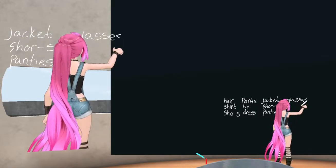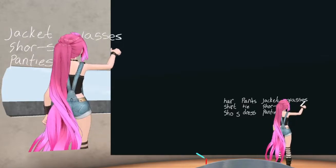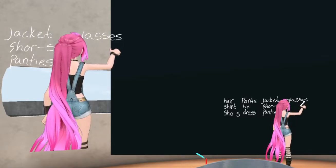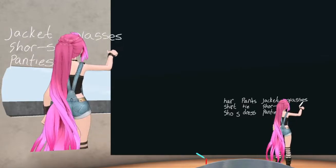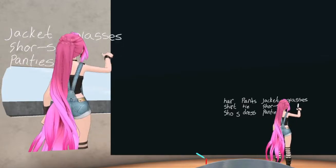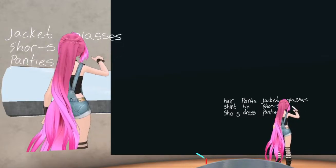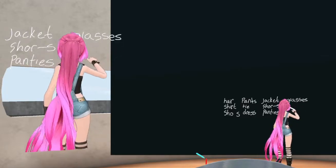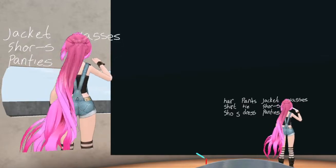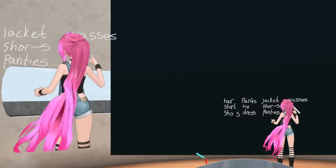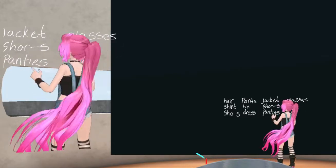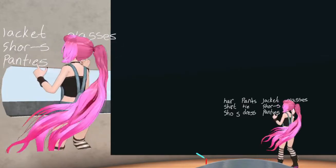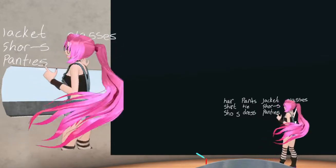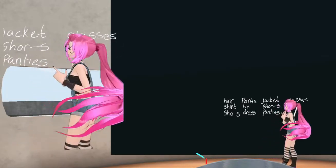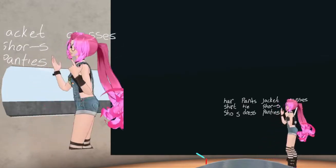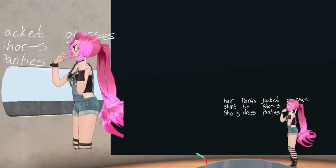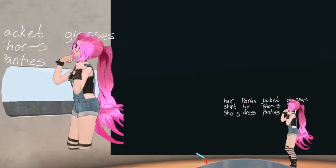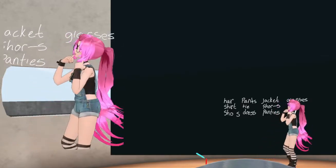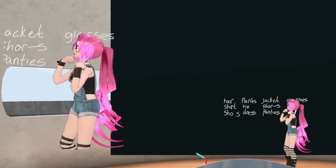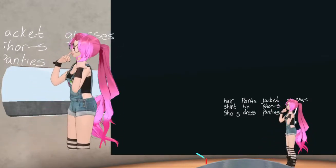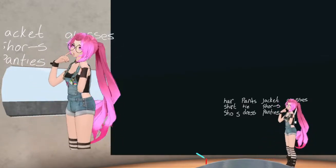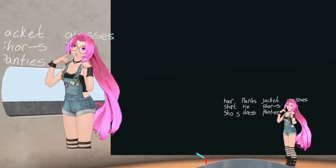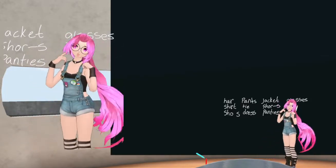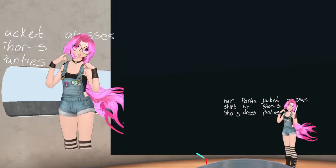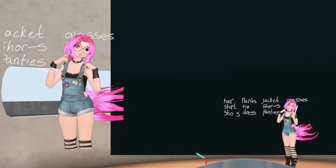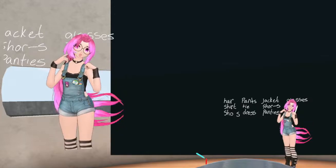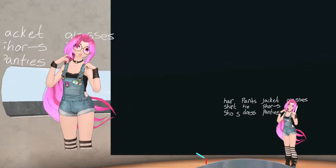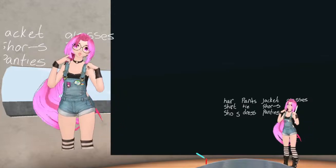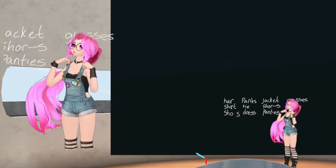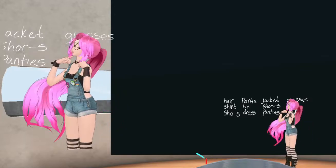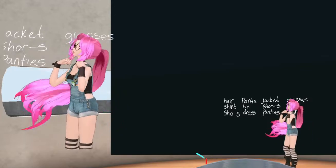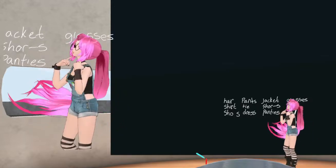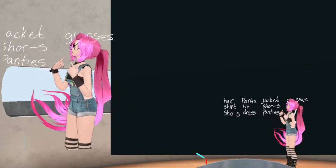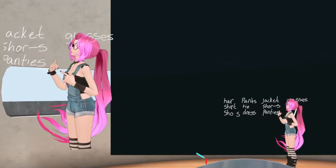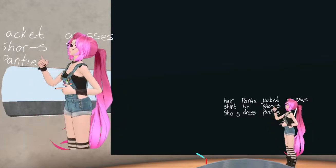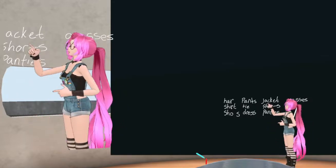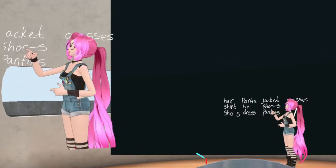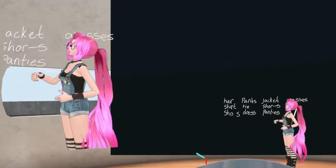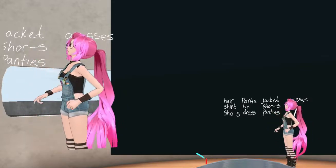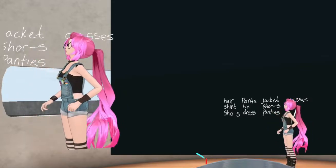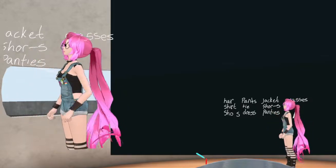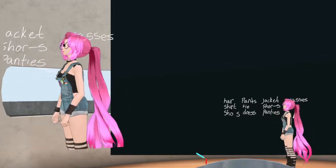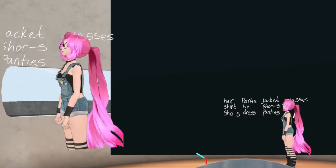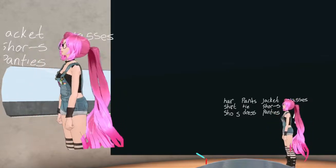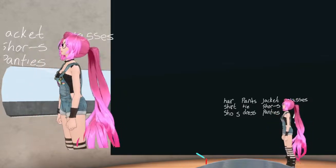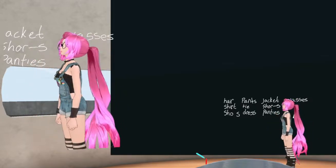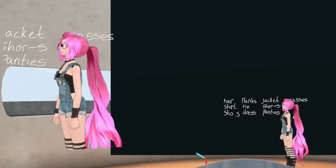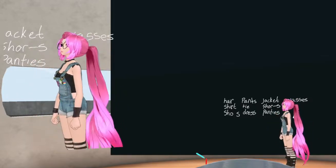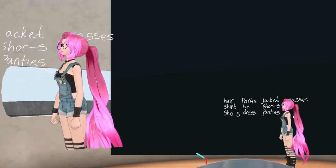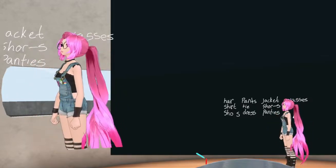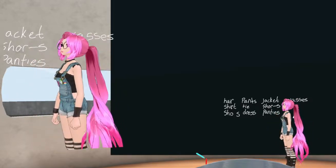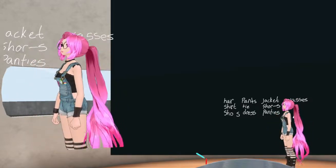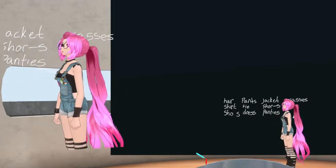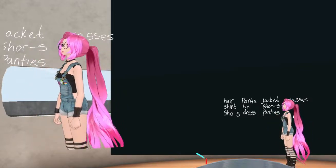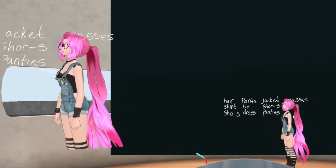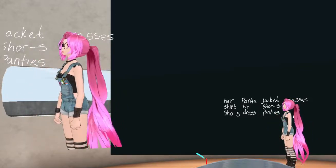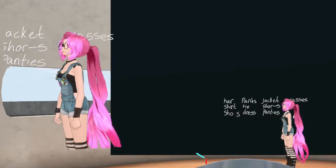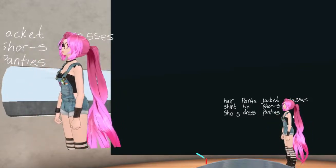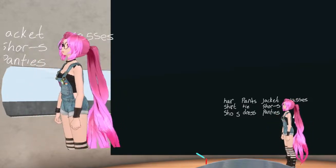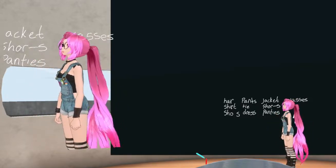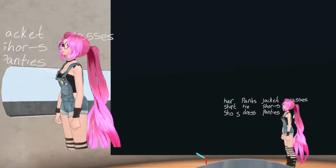earrings? Earrings is literally it's exactly what you think. You just point to your ears. Okay. Yeah, Jenny.